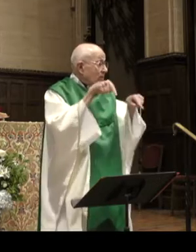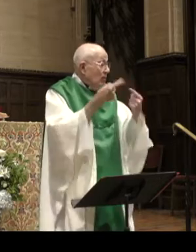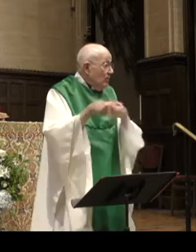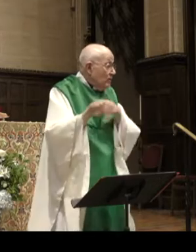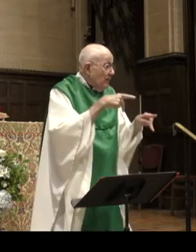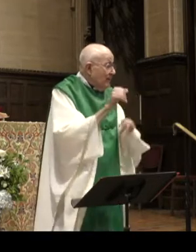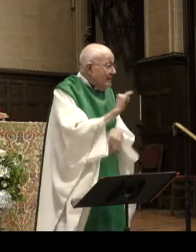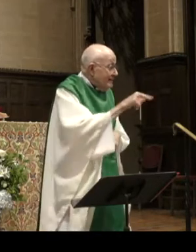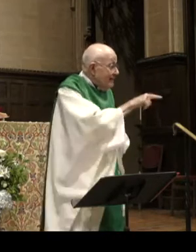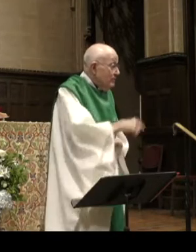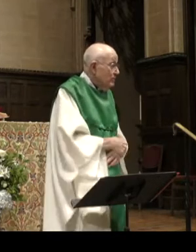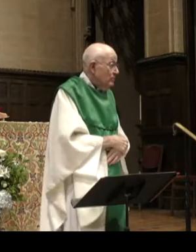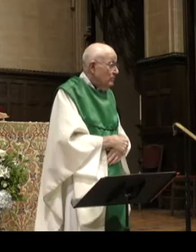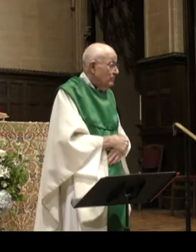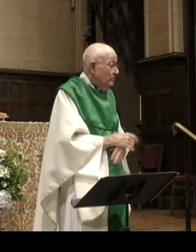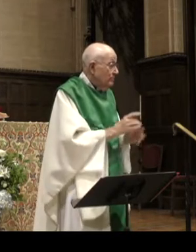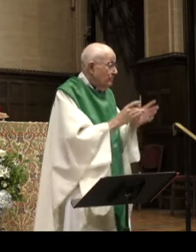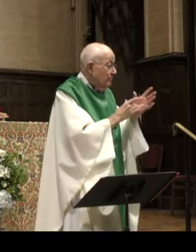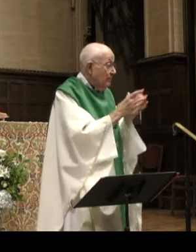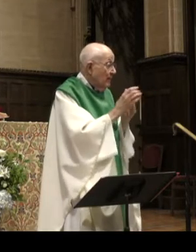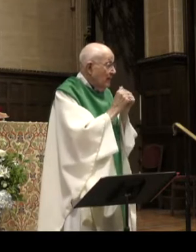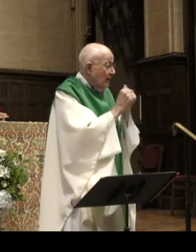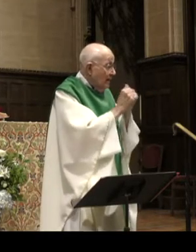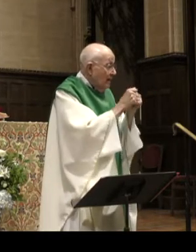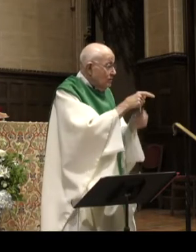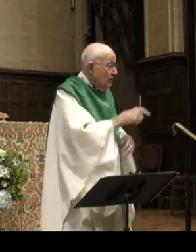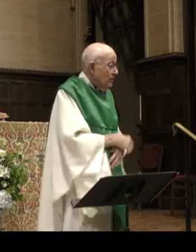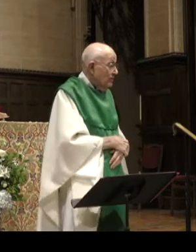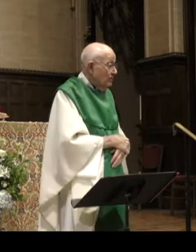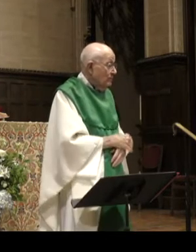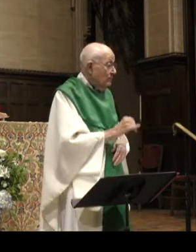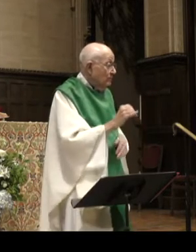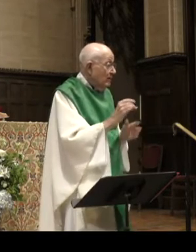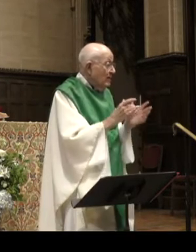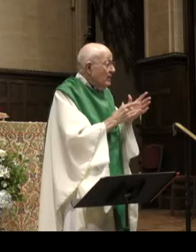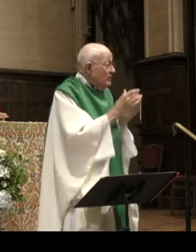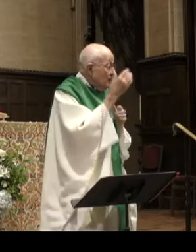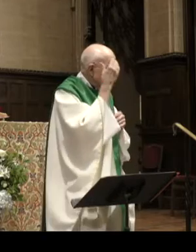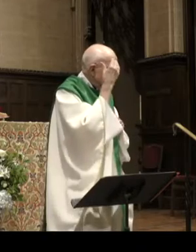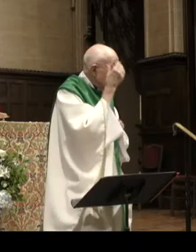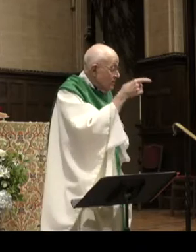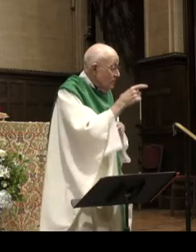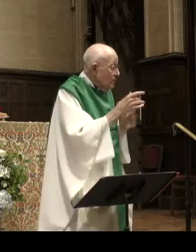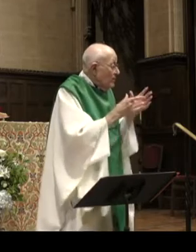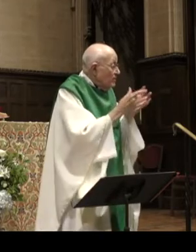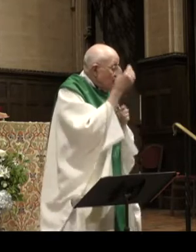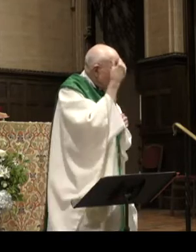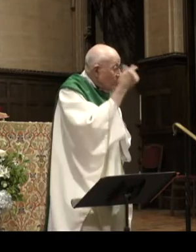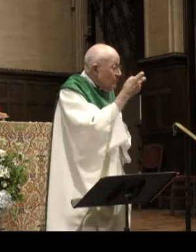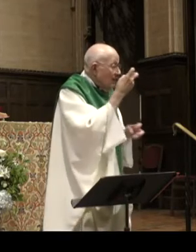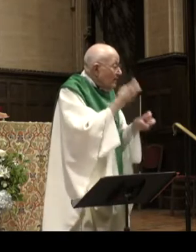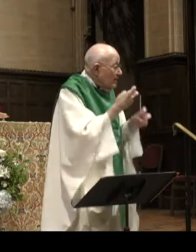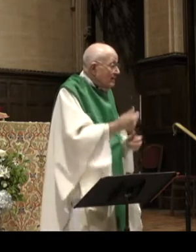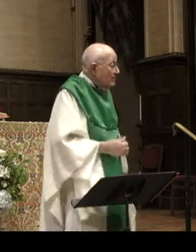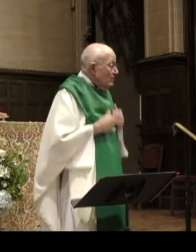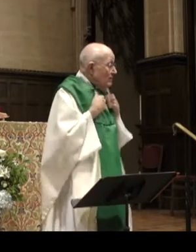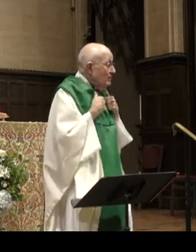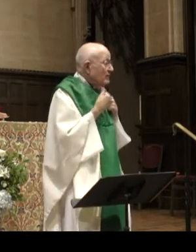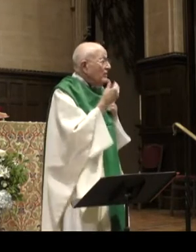he liked going out to parties like you. Jesus is with you. Jesus knows you. Knows life